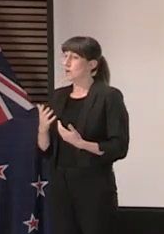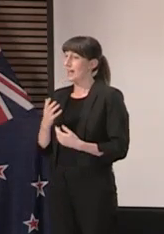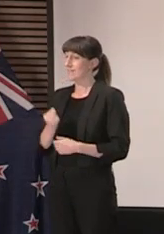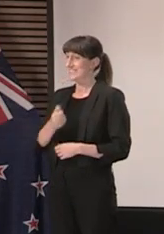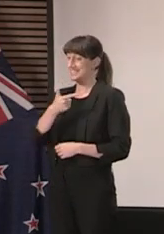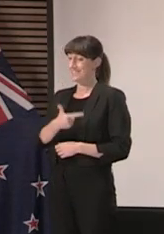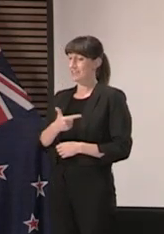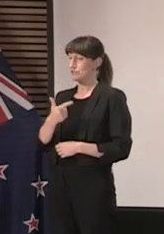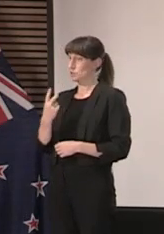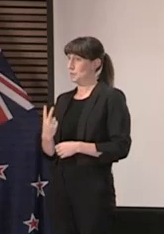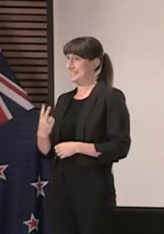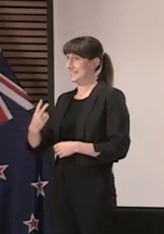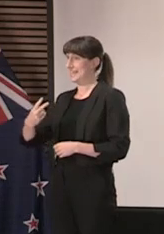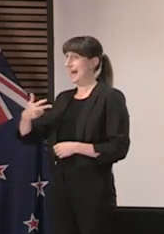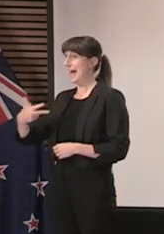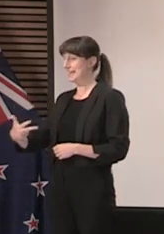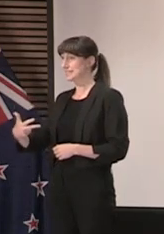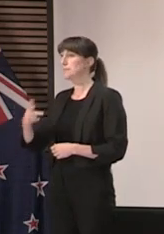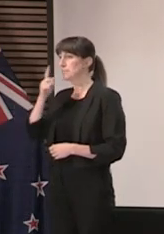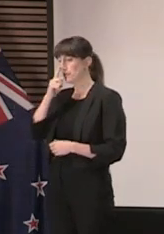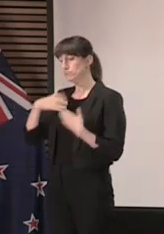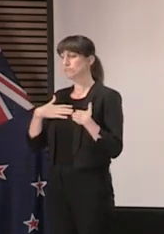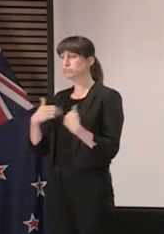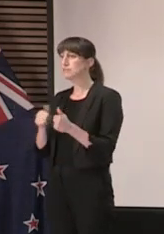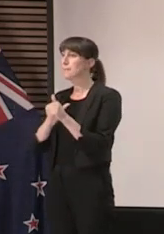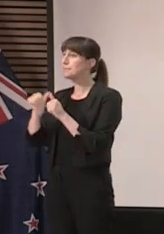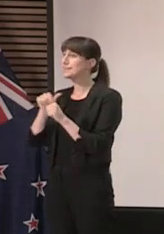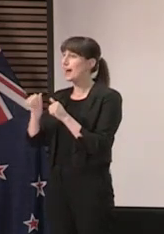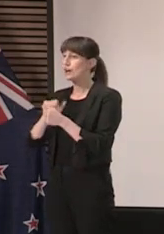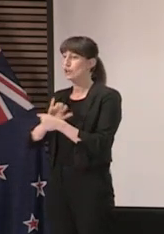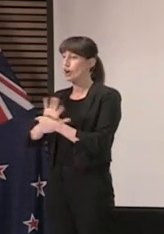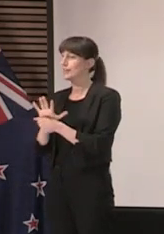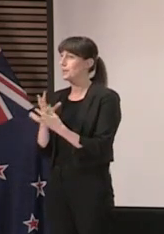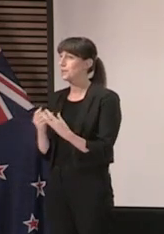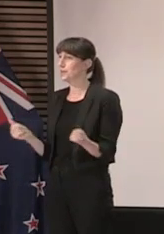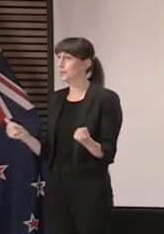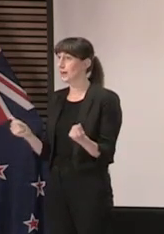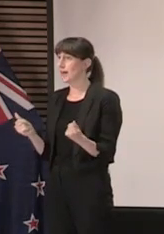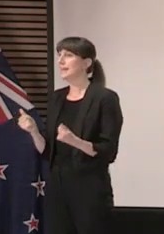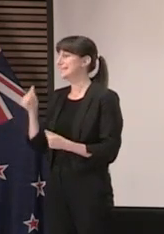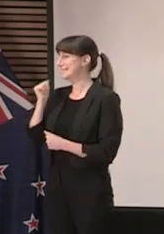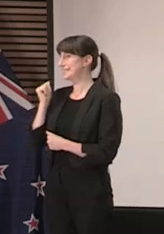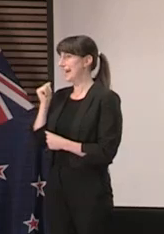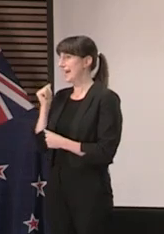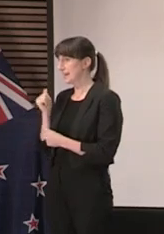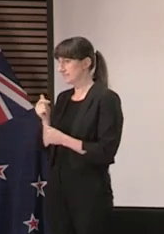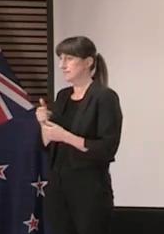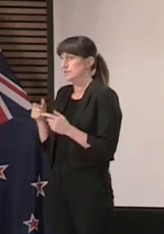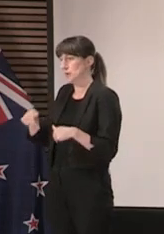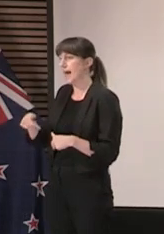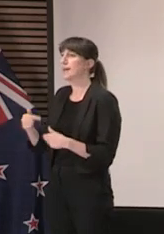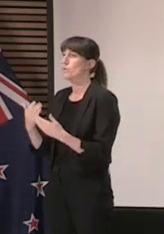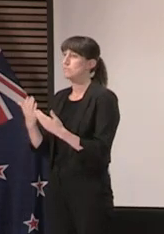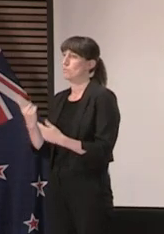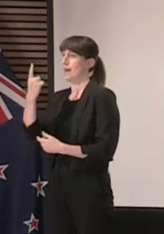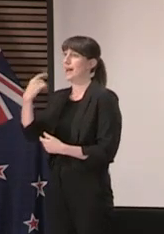cases of people who have recovered from COVID-19 infection. That's an increase of 100 on yesterday. And the new combined